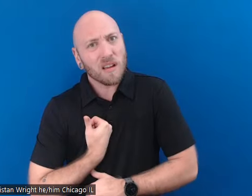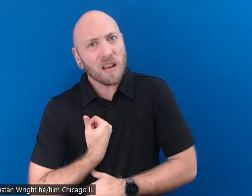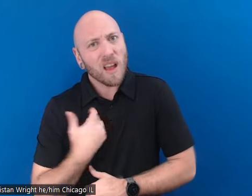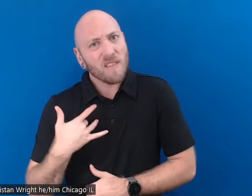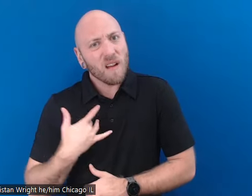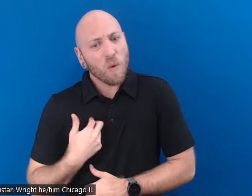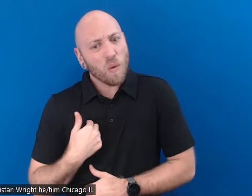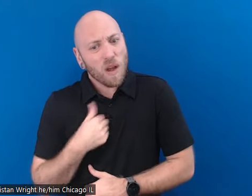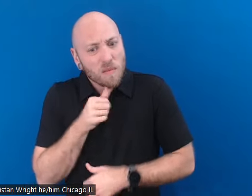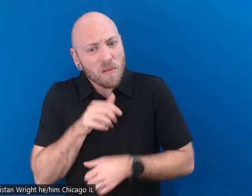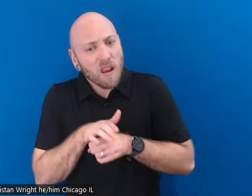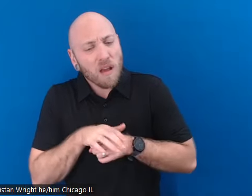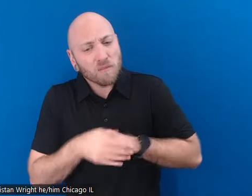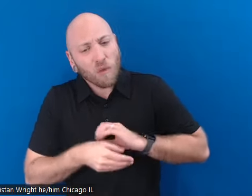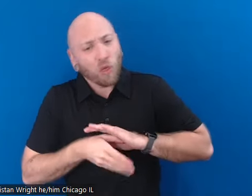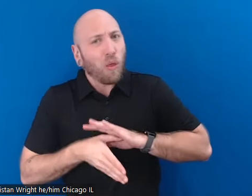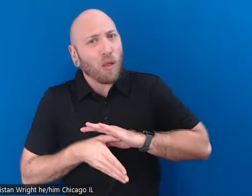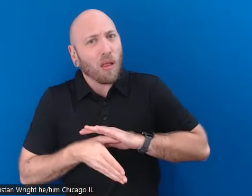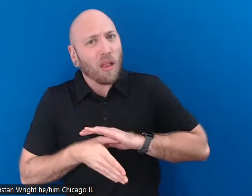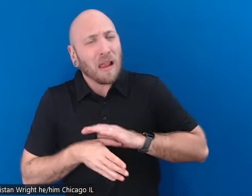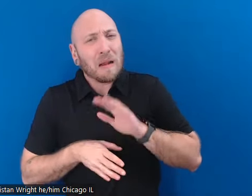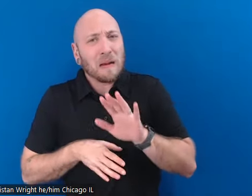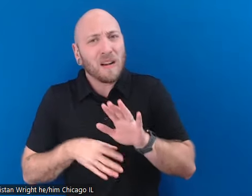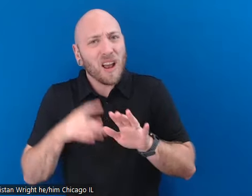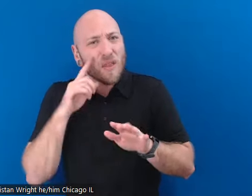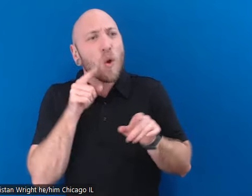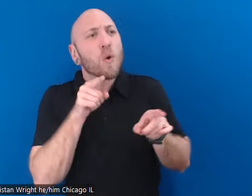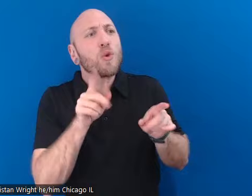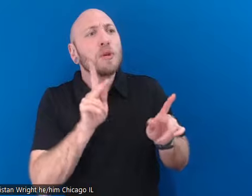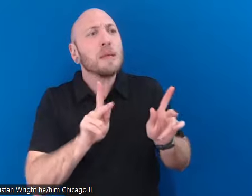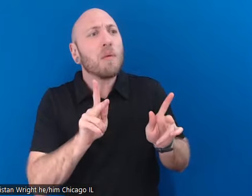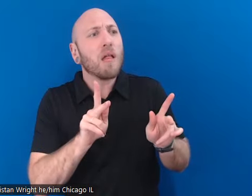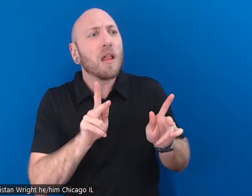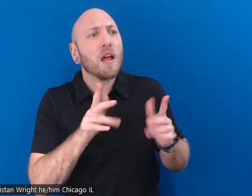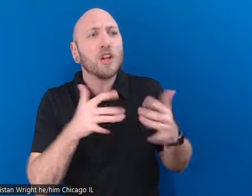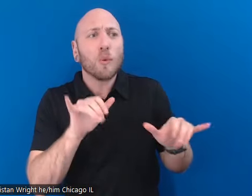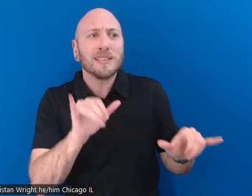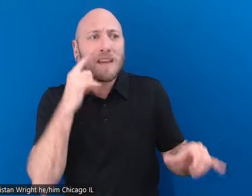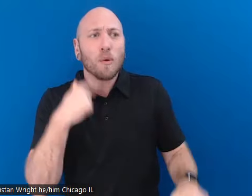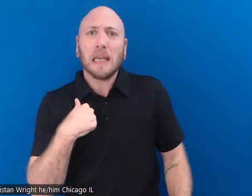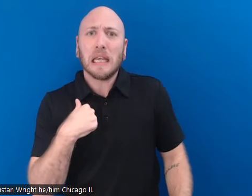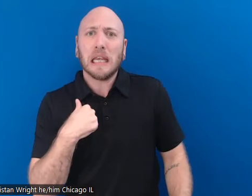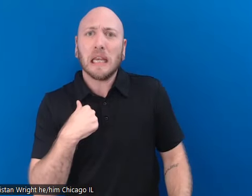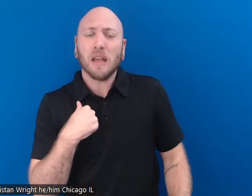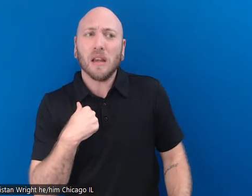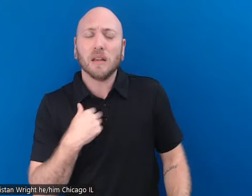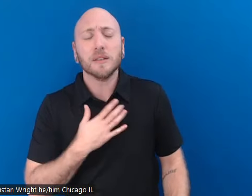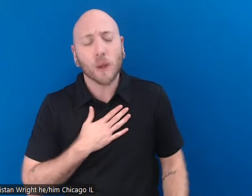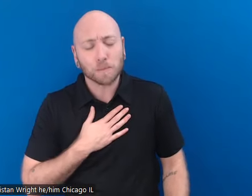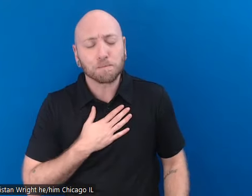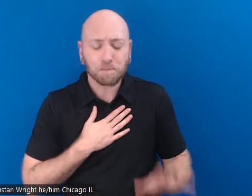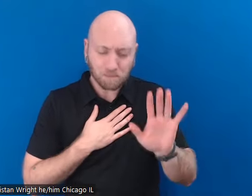me, which is really, really sick. But um, based on all